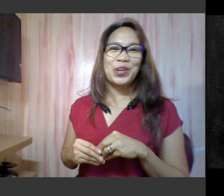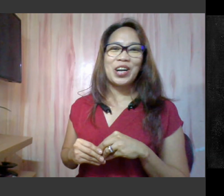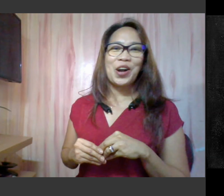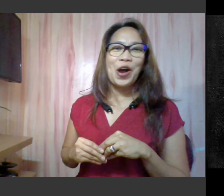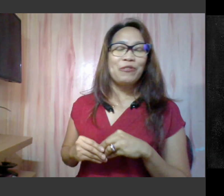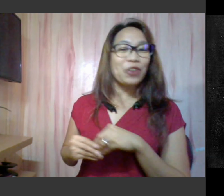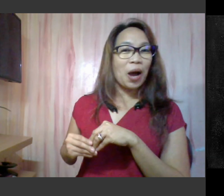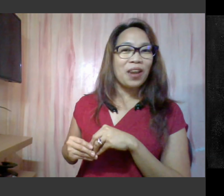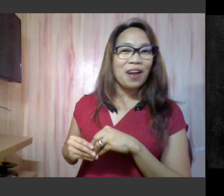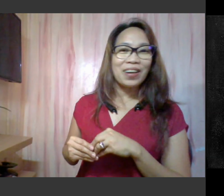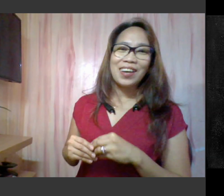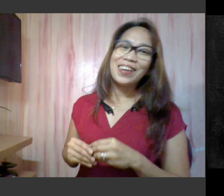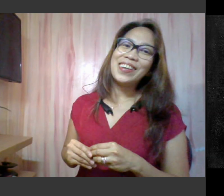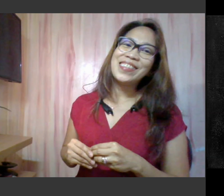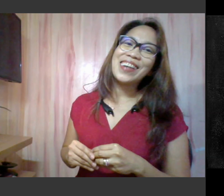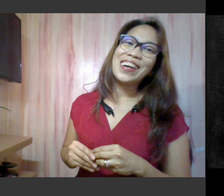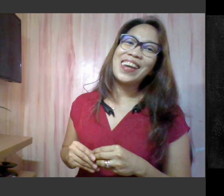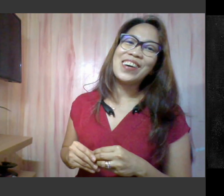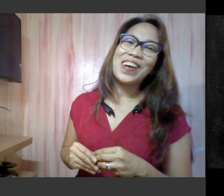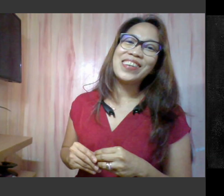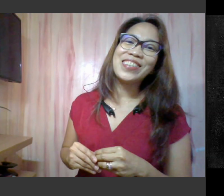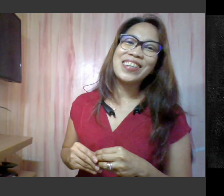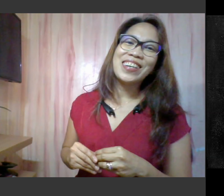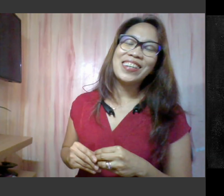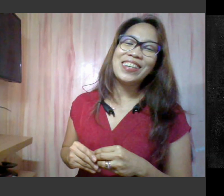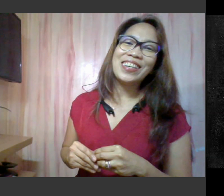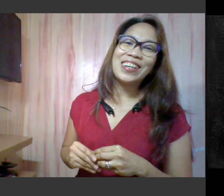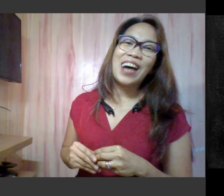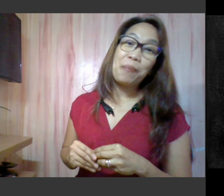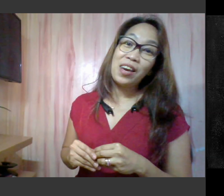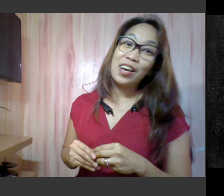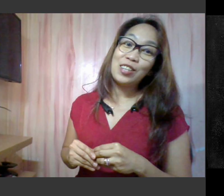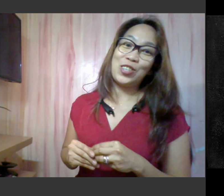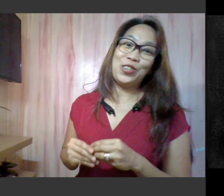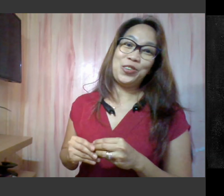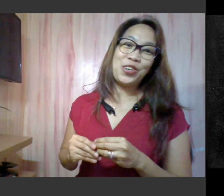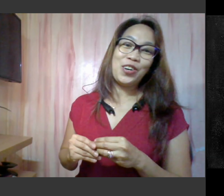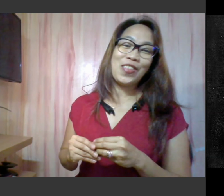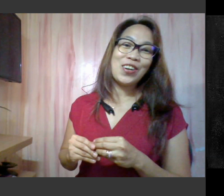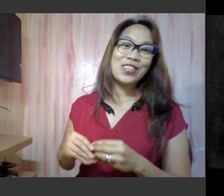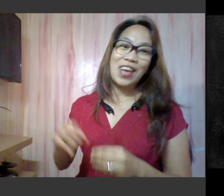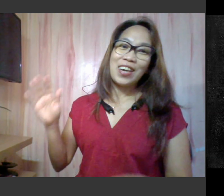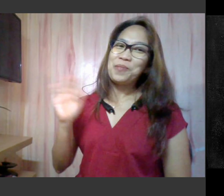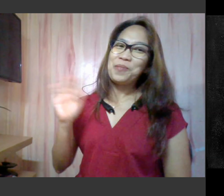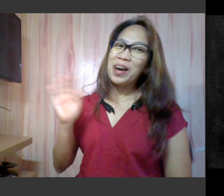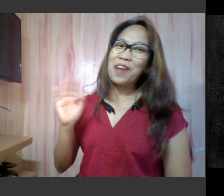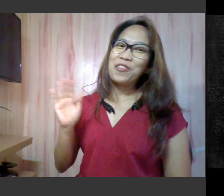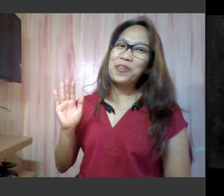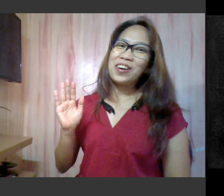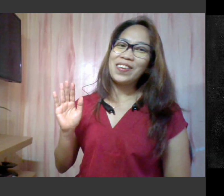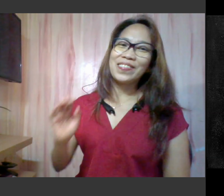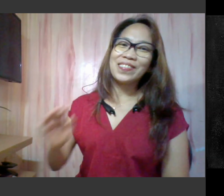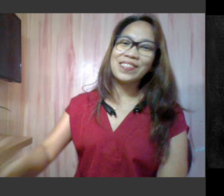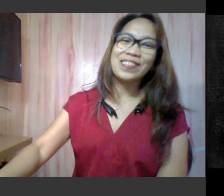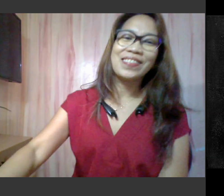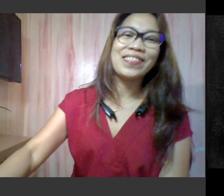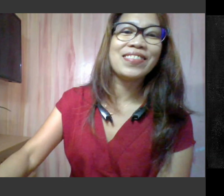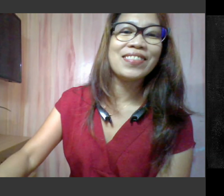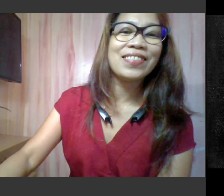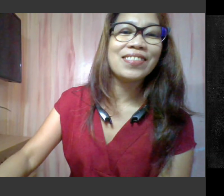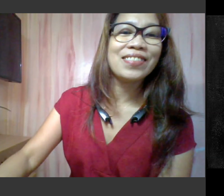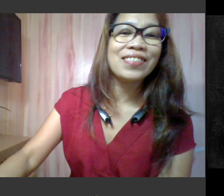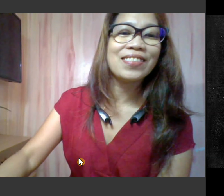to your vocabulary in sign language. Happy Tutor Thursday. Goodbye, everyone.